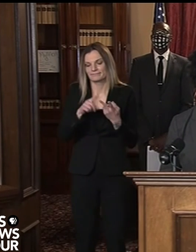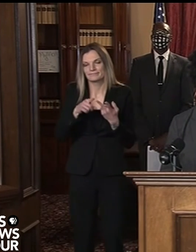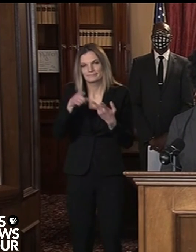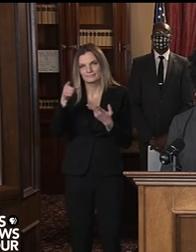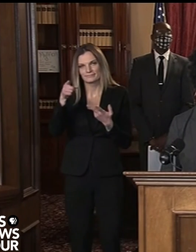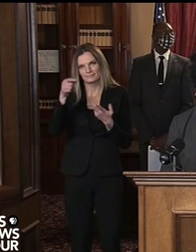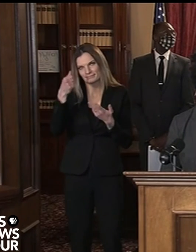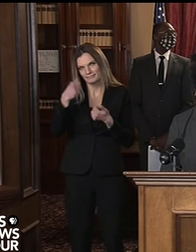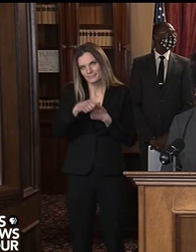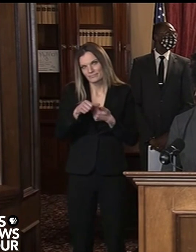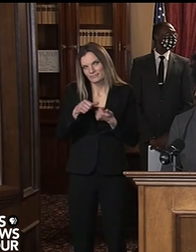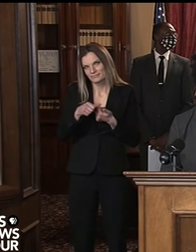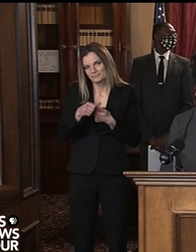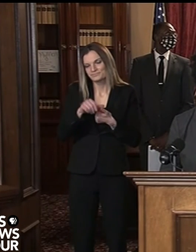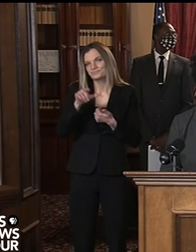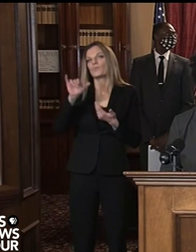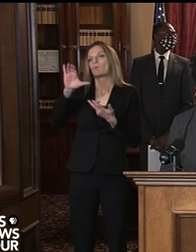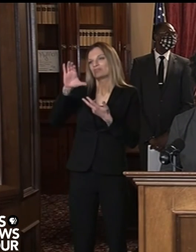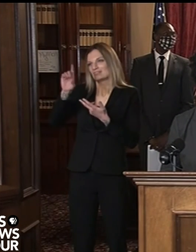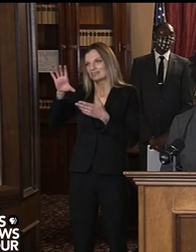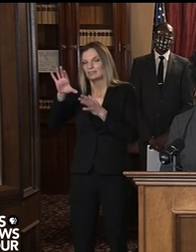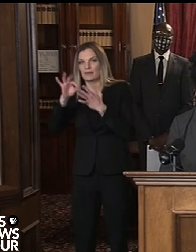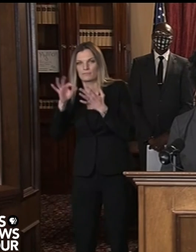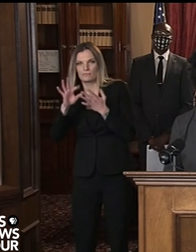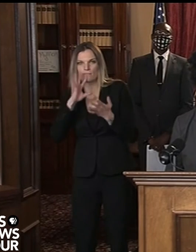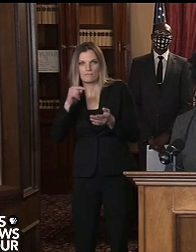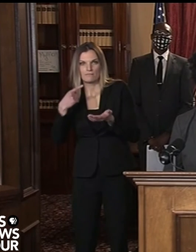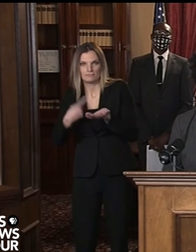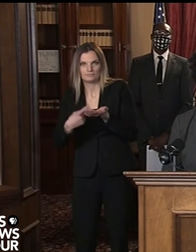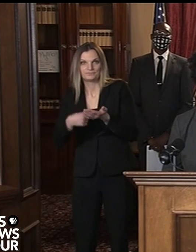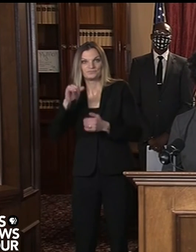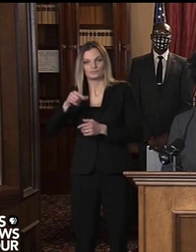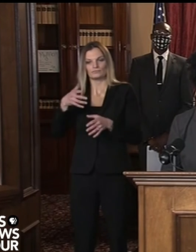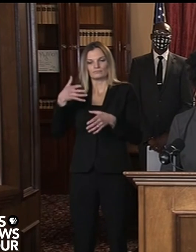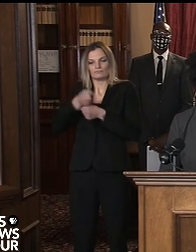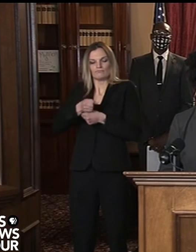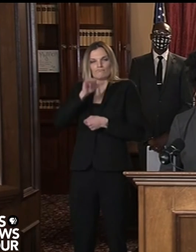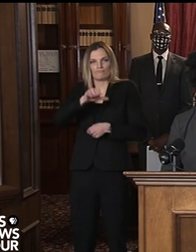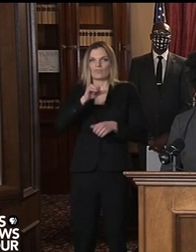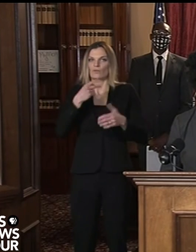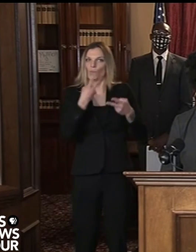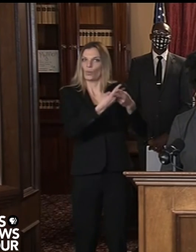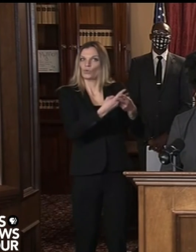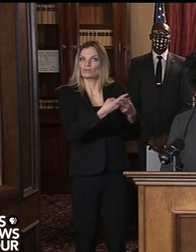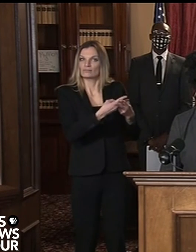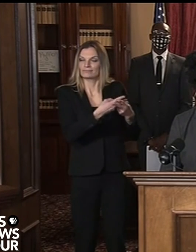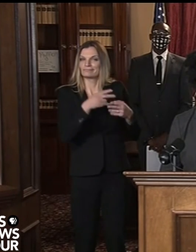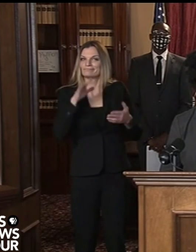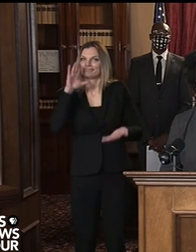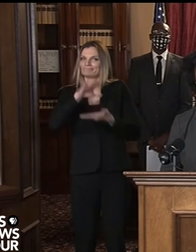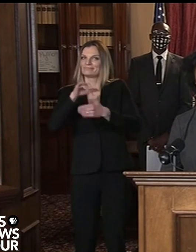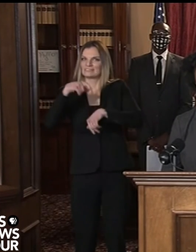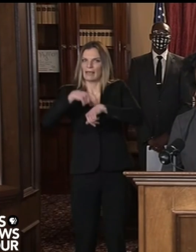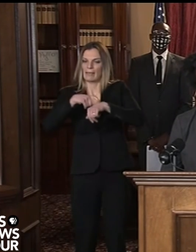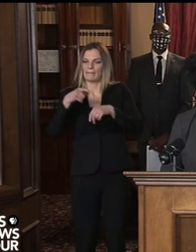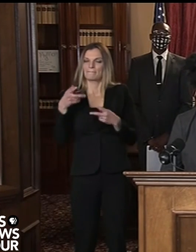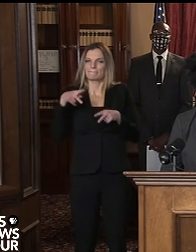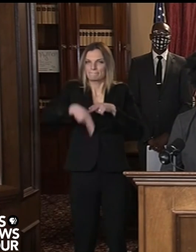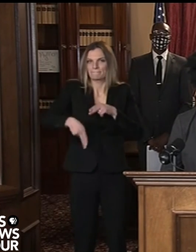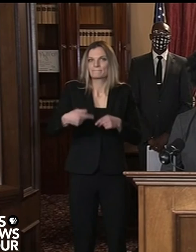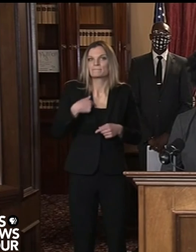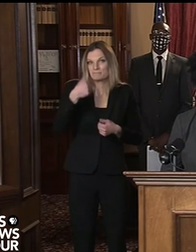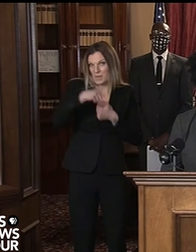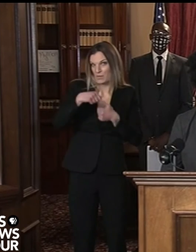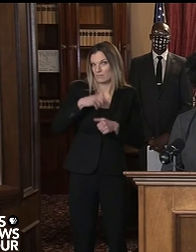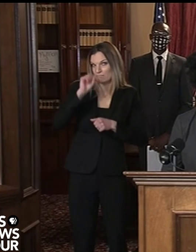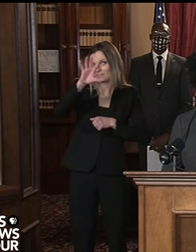about the other CDC option for shortening the quarantine period. And so the one I talked about was